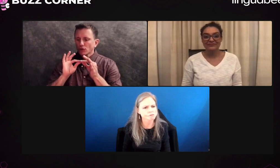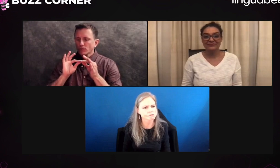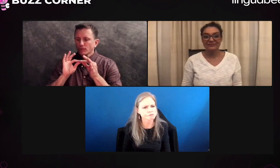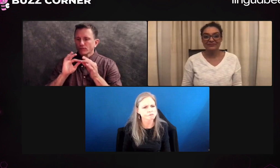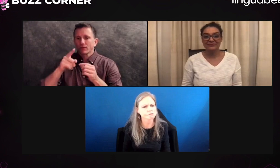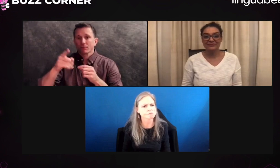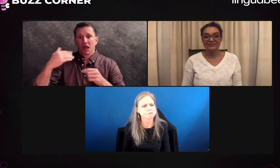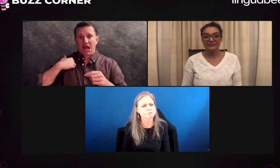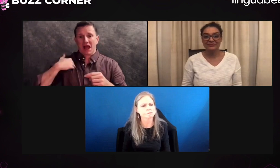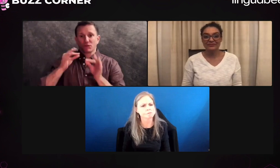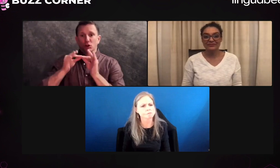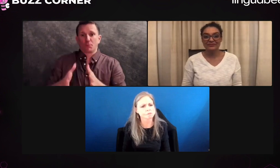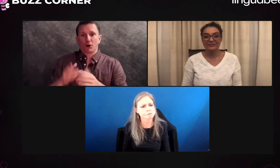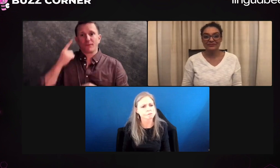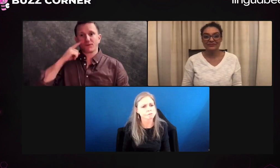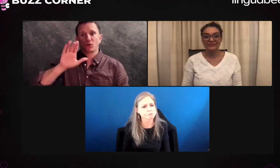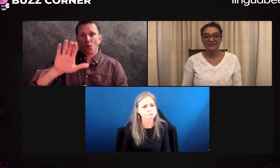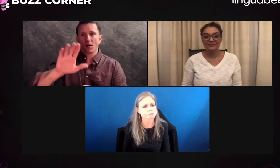So when we talk about,